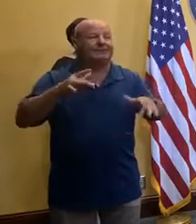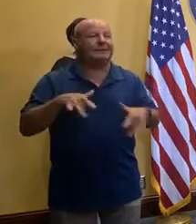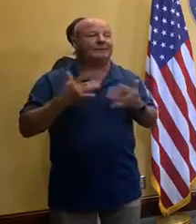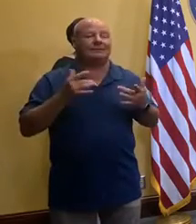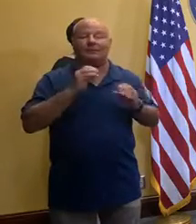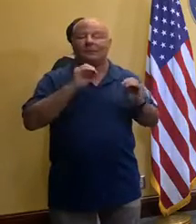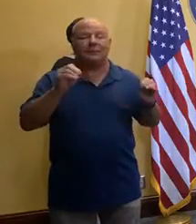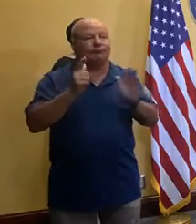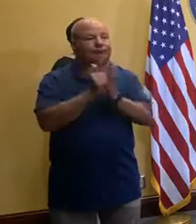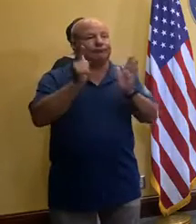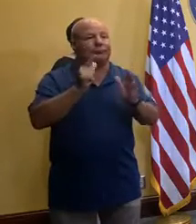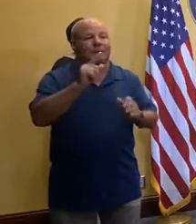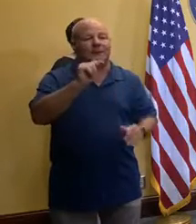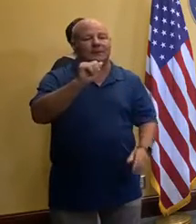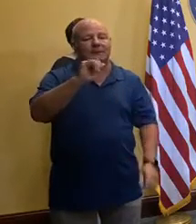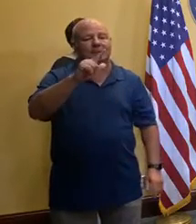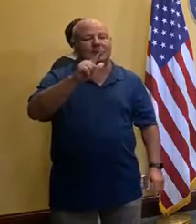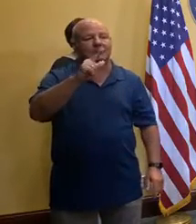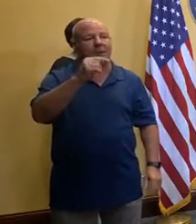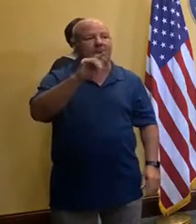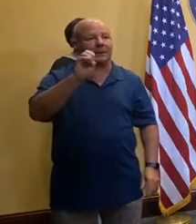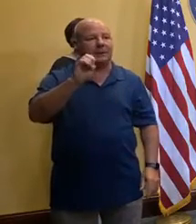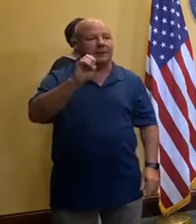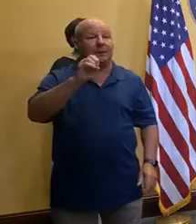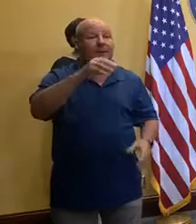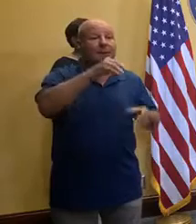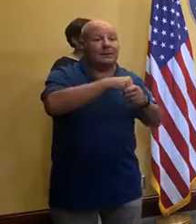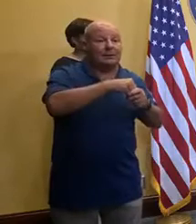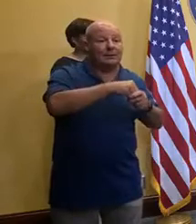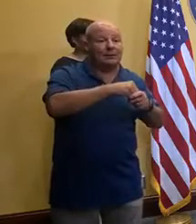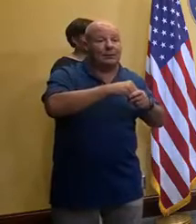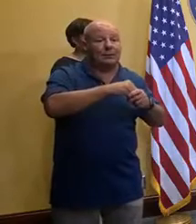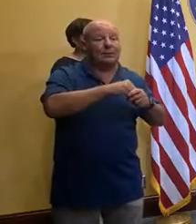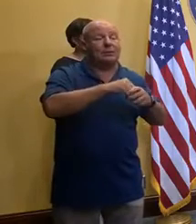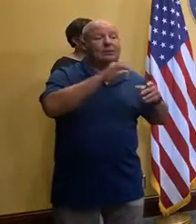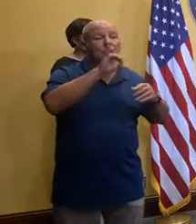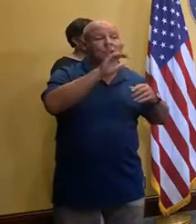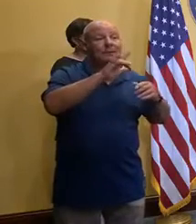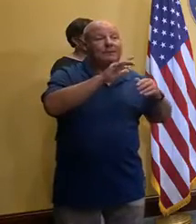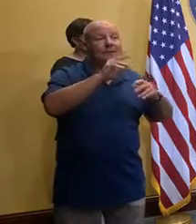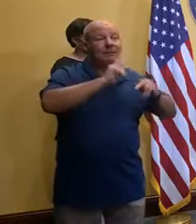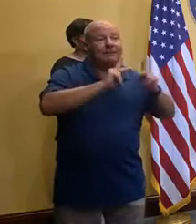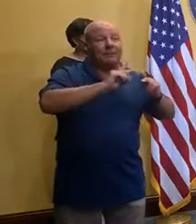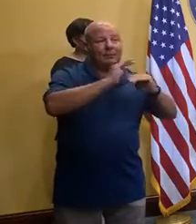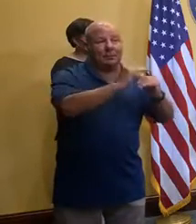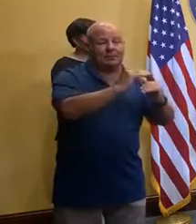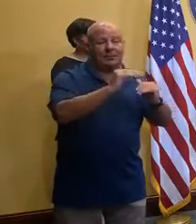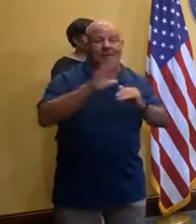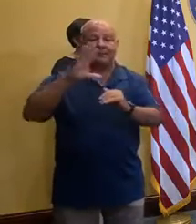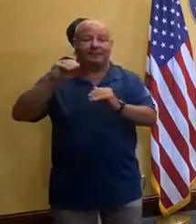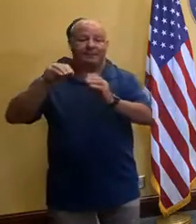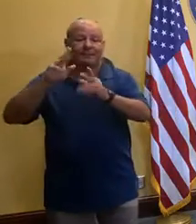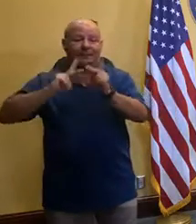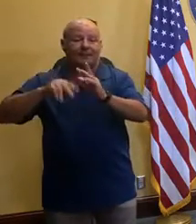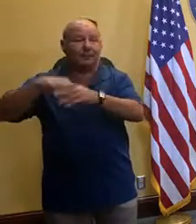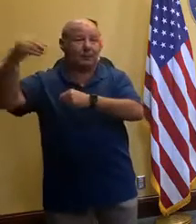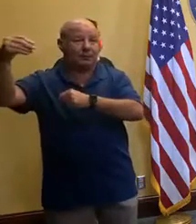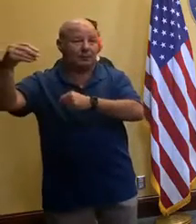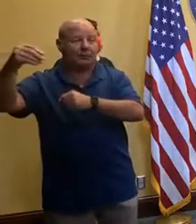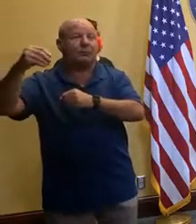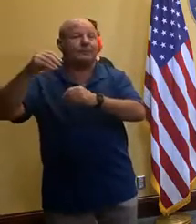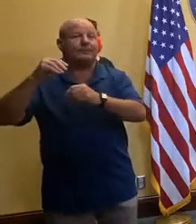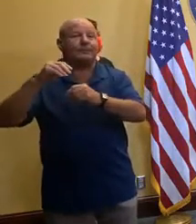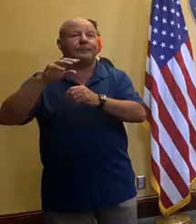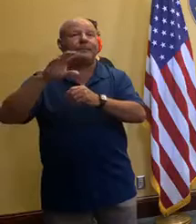indoor and outdoor gatherings still apply. That's 25 individuals for indoor, 50 for outdoor, again with masks and